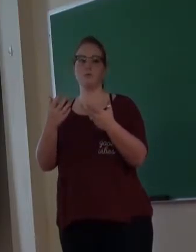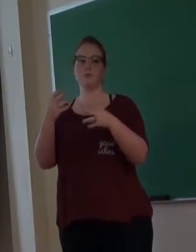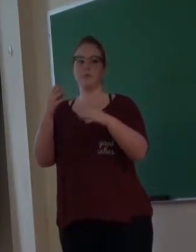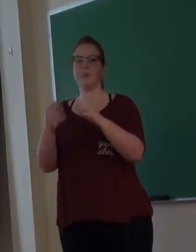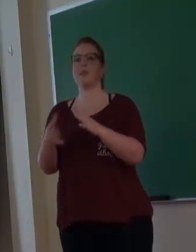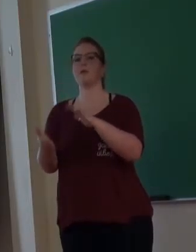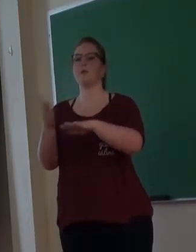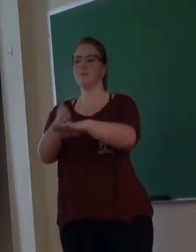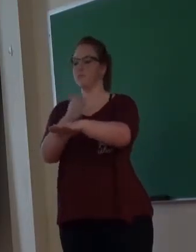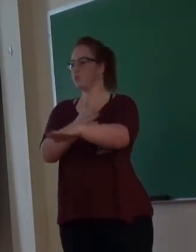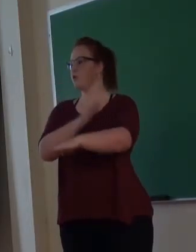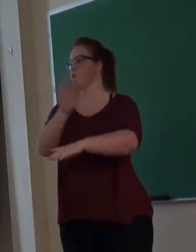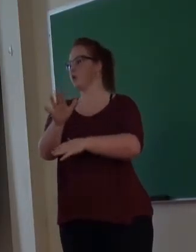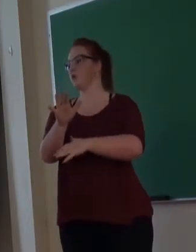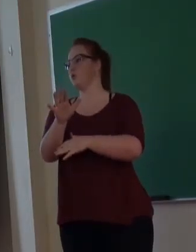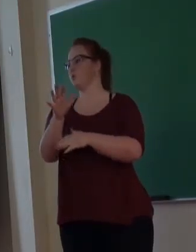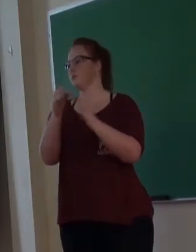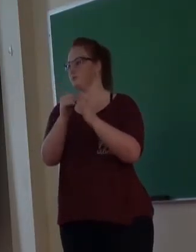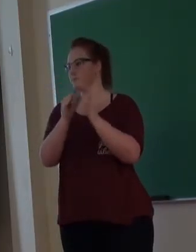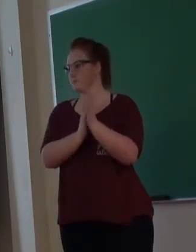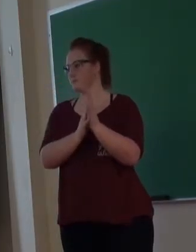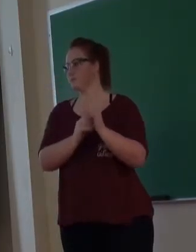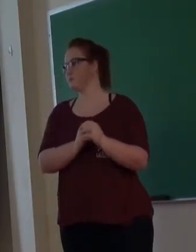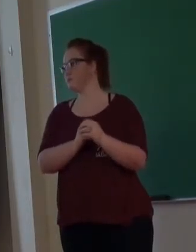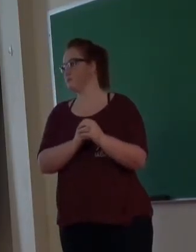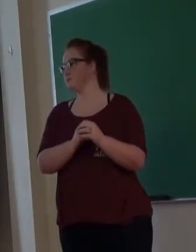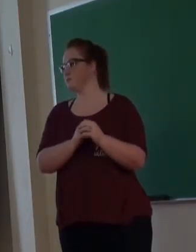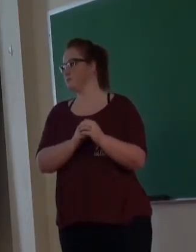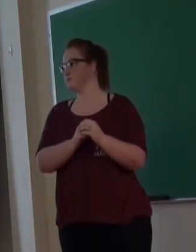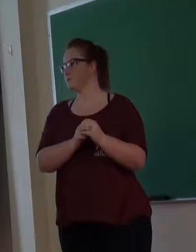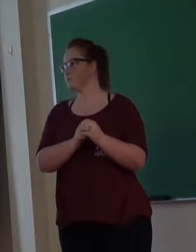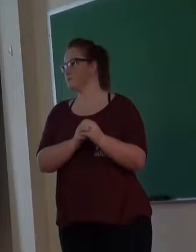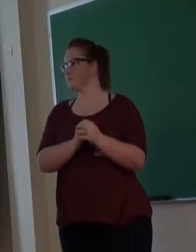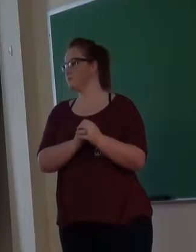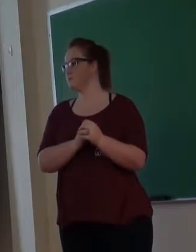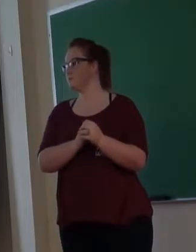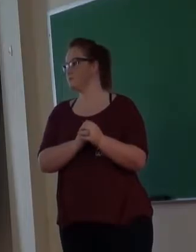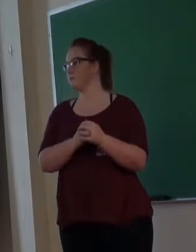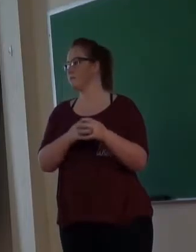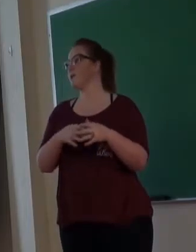argumentative, strongest way to describe your experience. And then we're going to create a final draft, which,